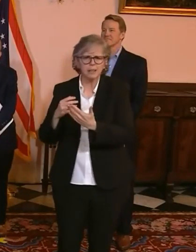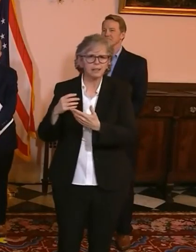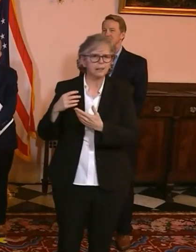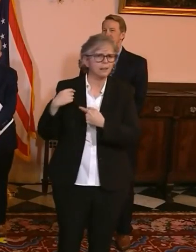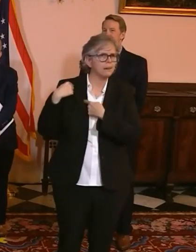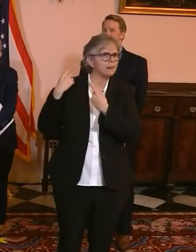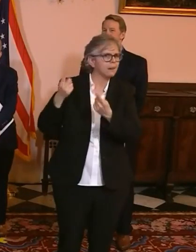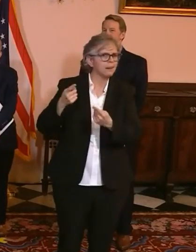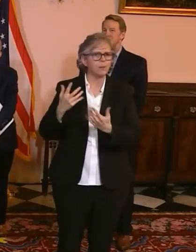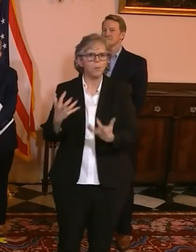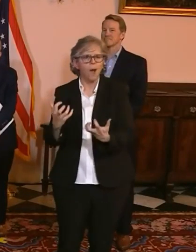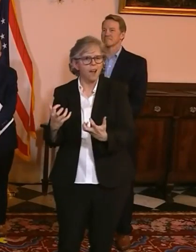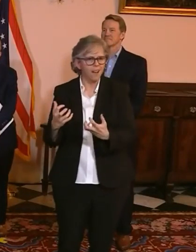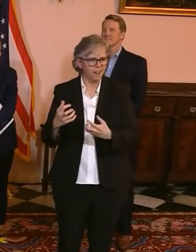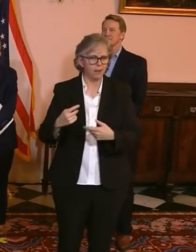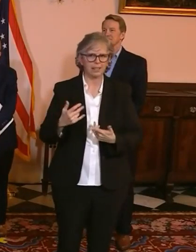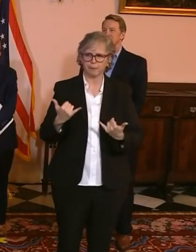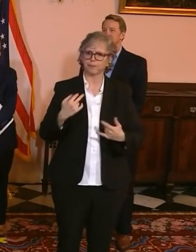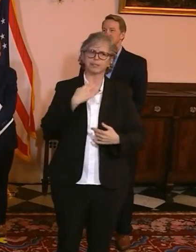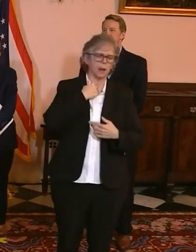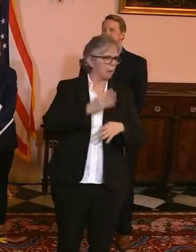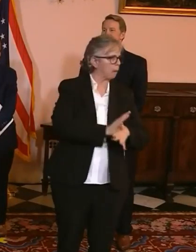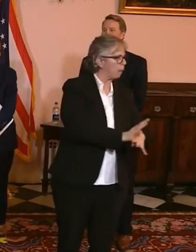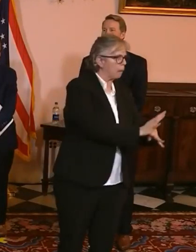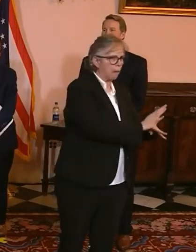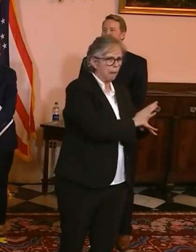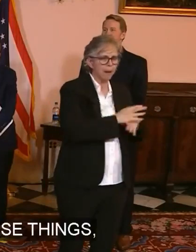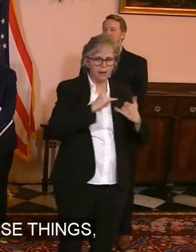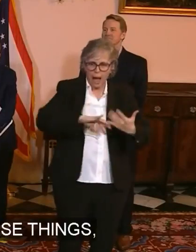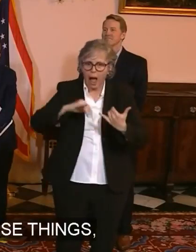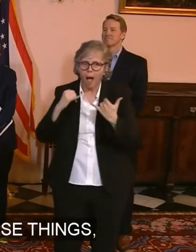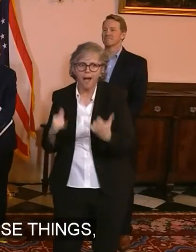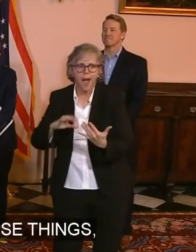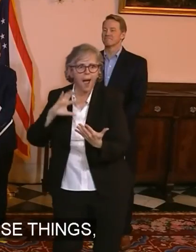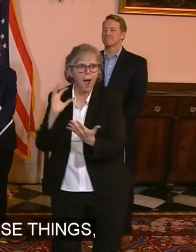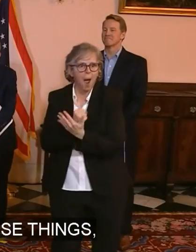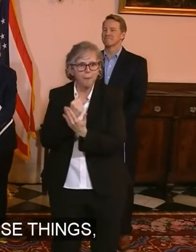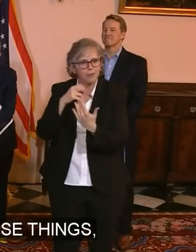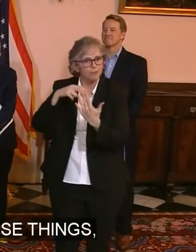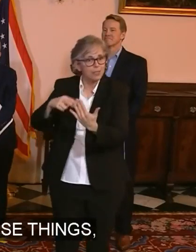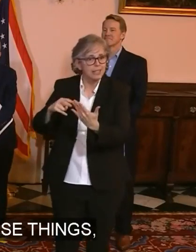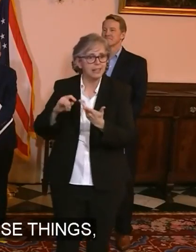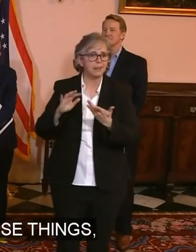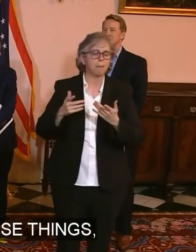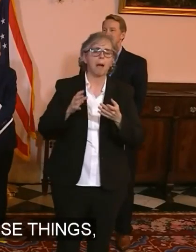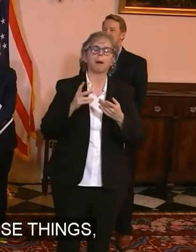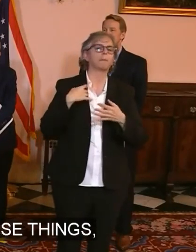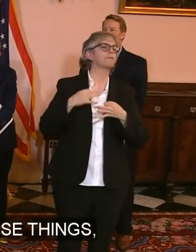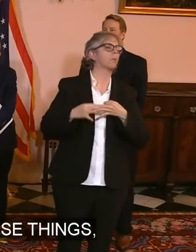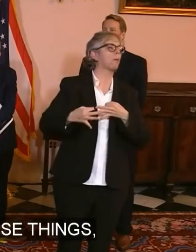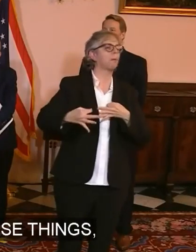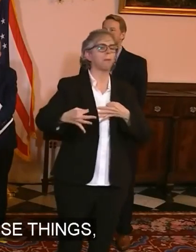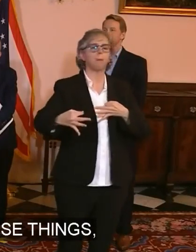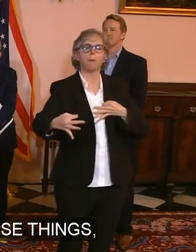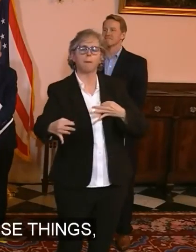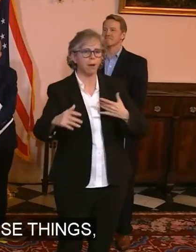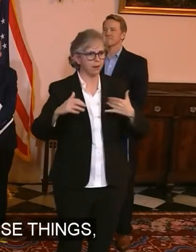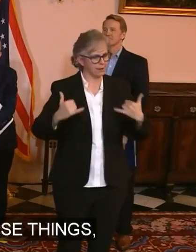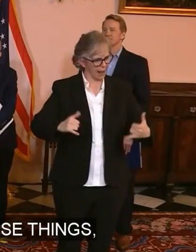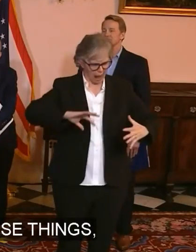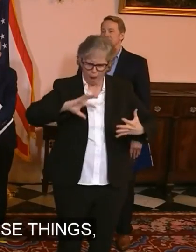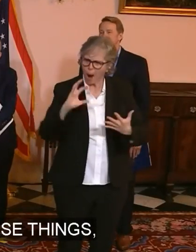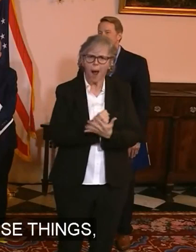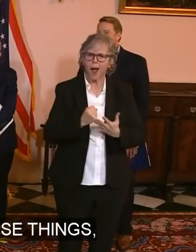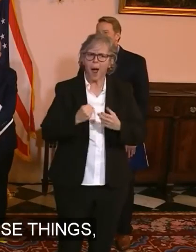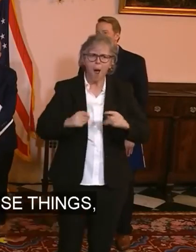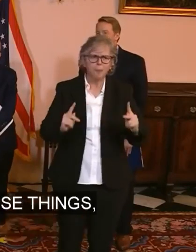you have. Maybe you were waiting for a snow day to do some project like create an album or